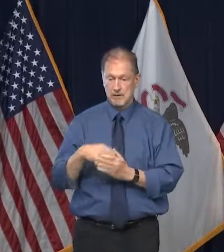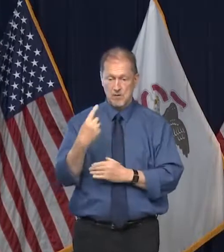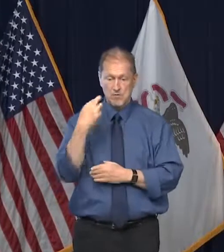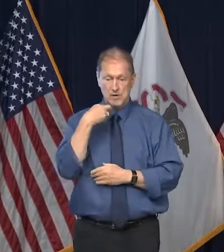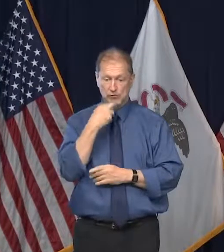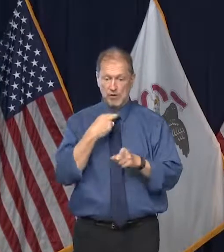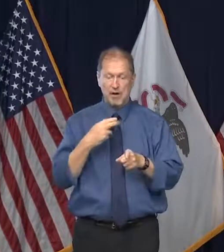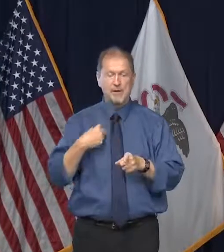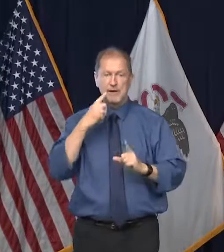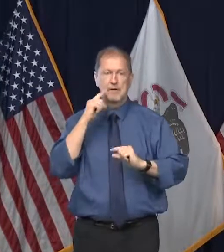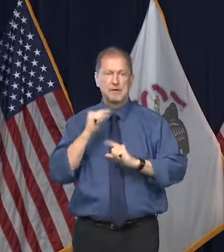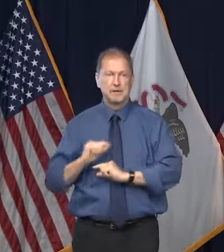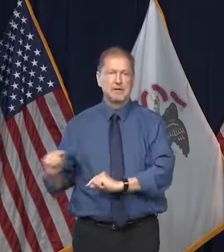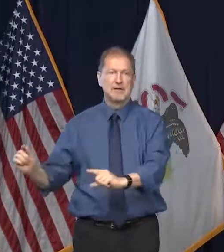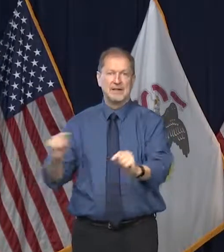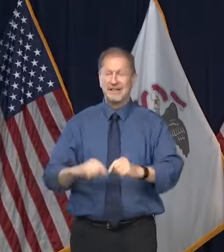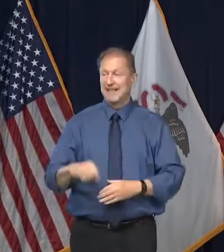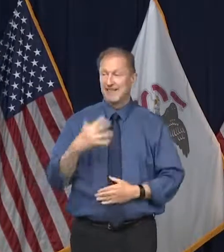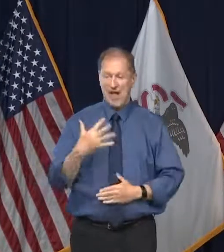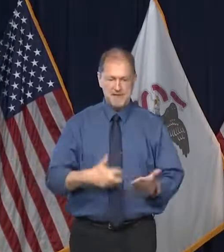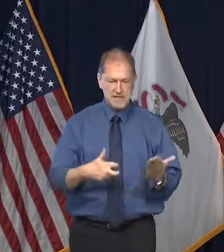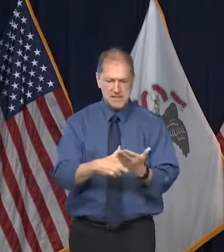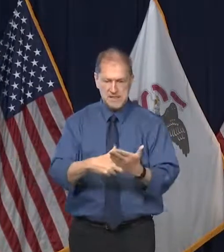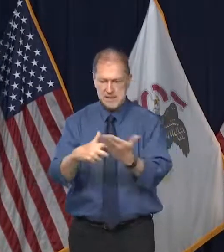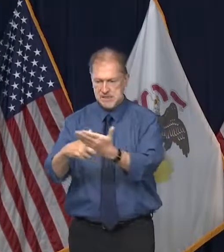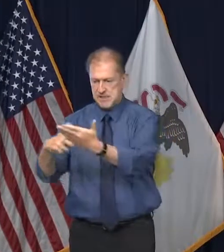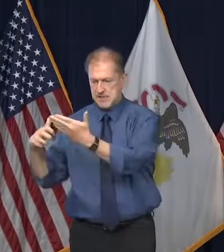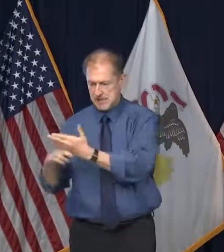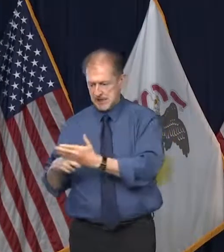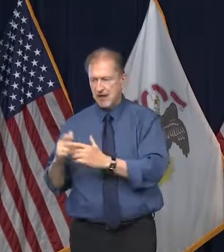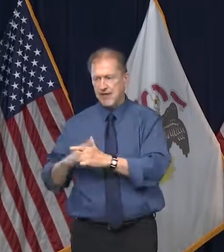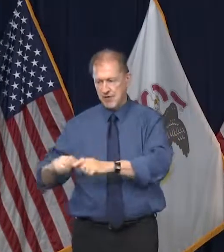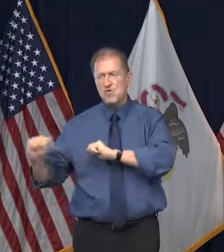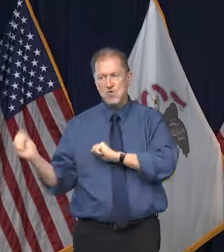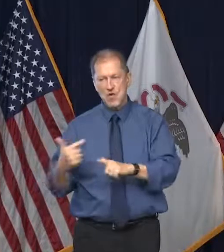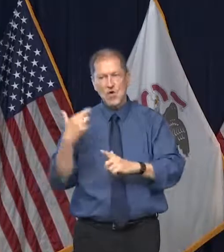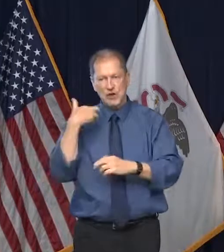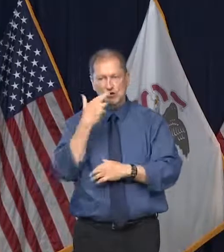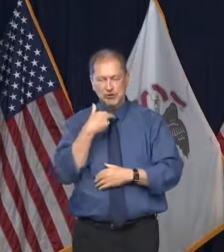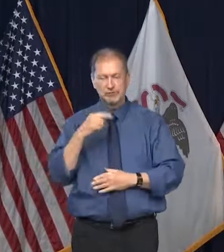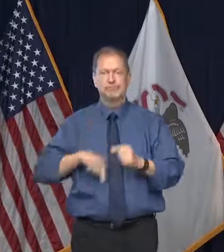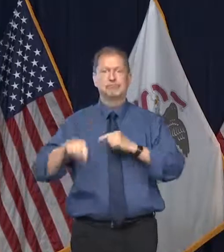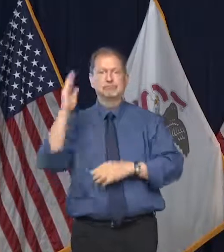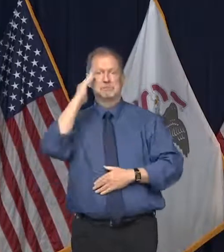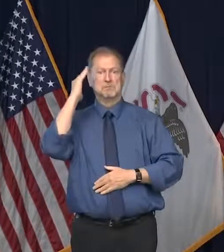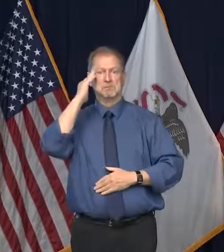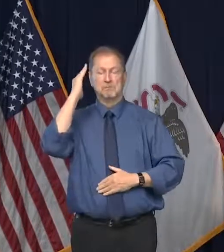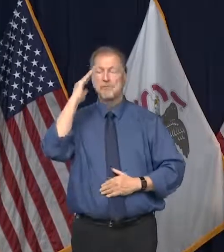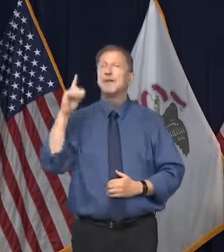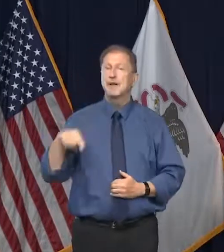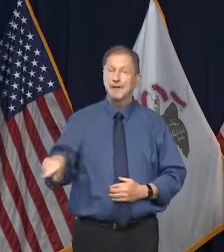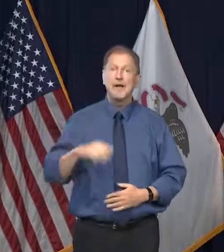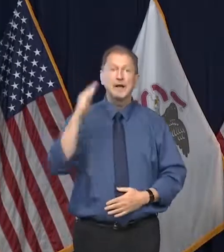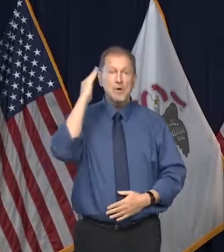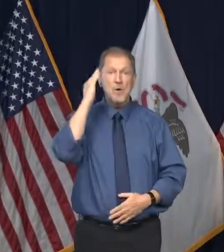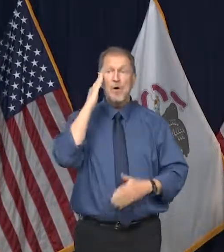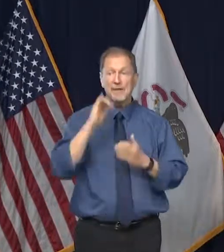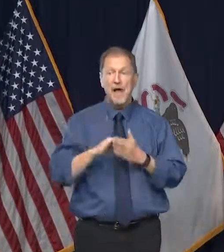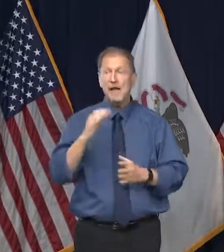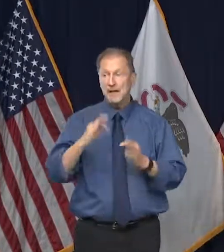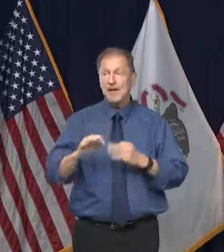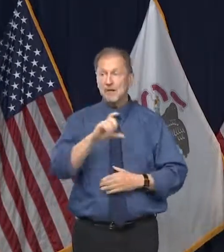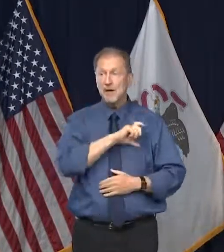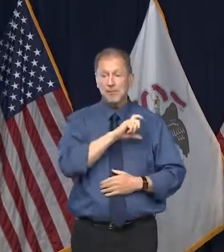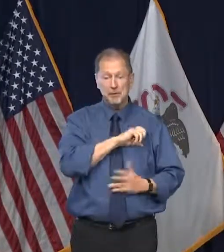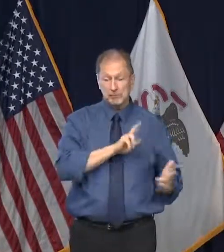others hear about it. When 5 of them get a citation, all of them hear about it. They know that if there was enforcement, if